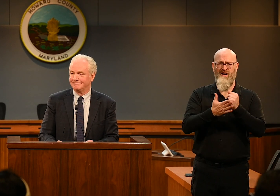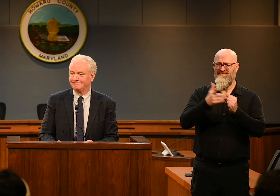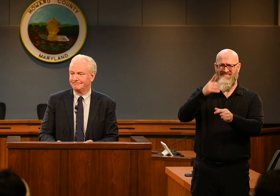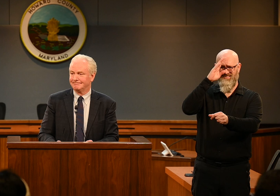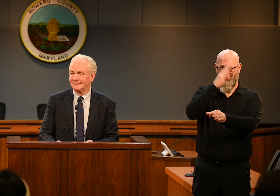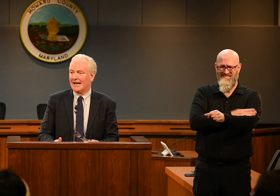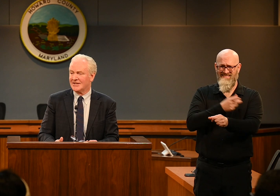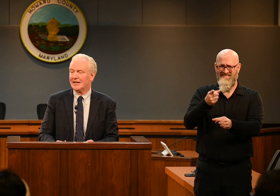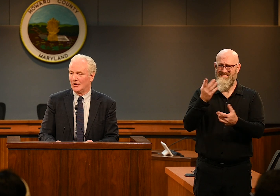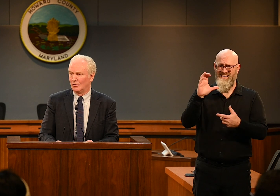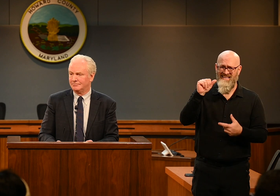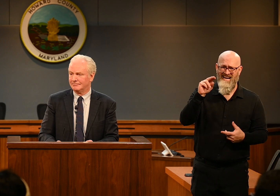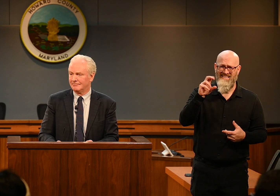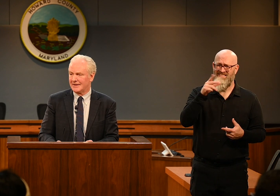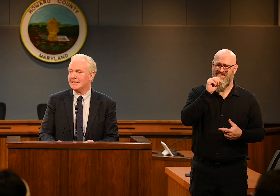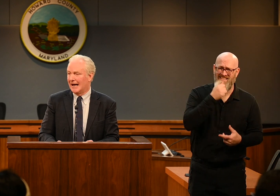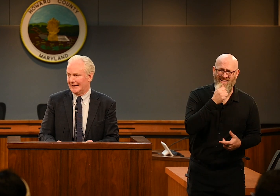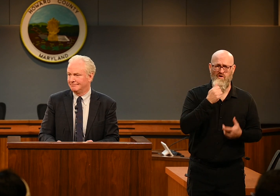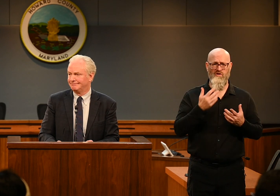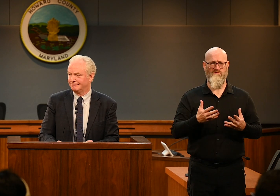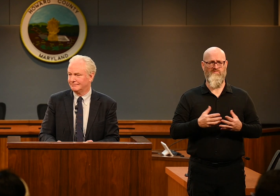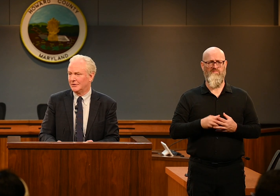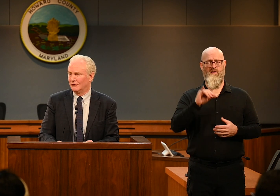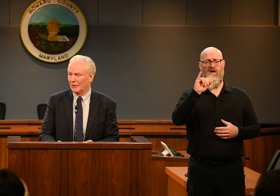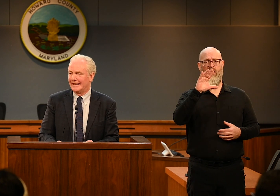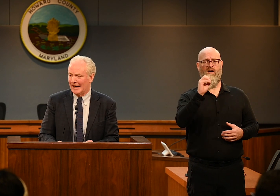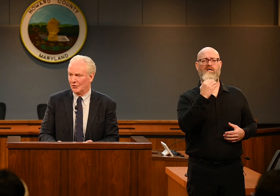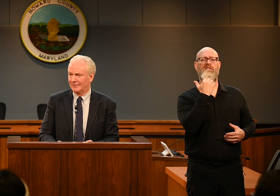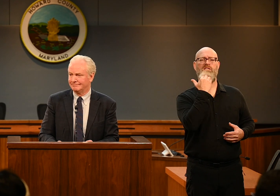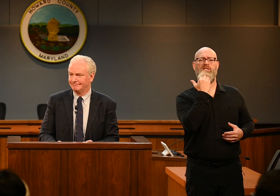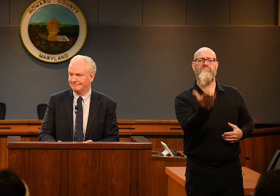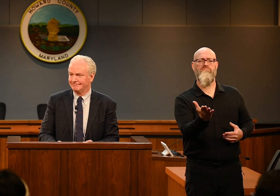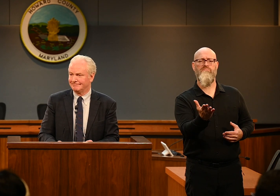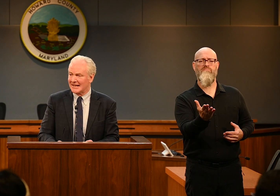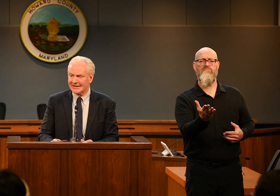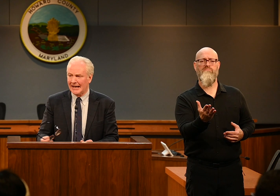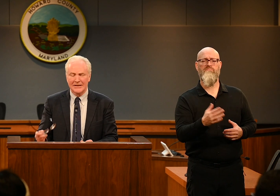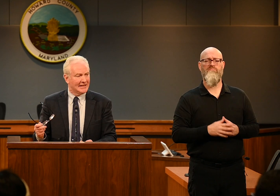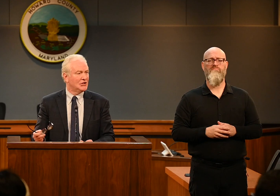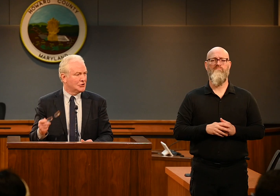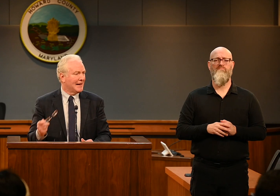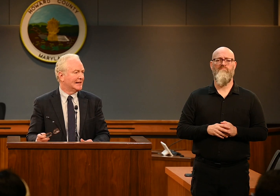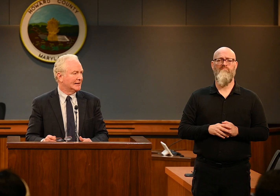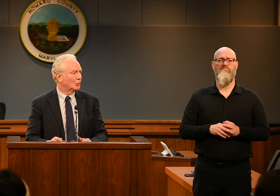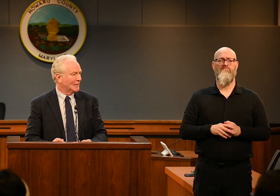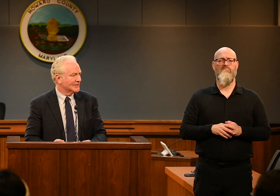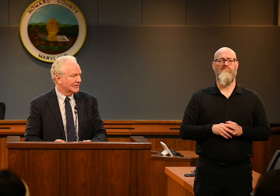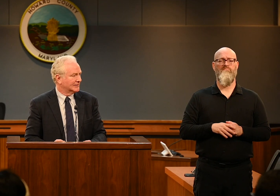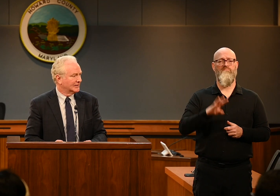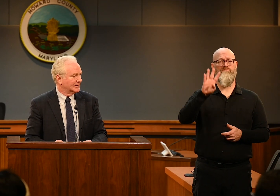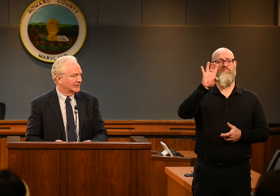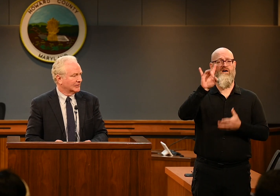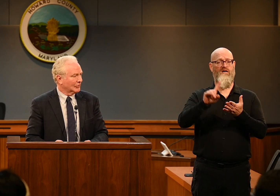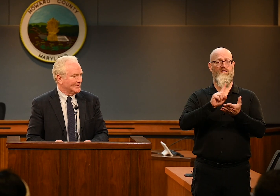suffering. I said no. He died within 48 hours. That's the kind of inhumanity we're